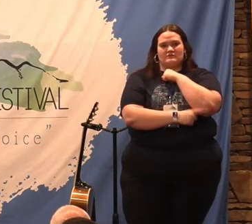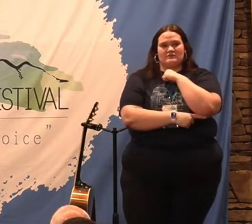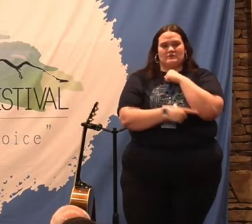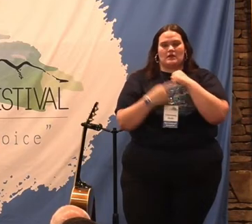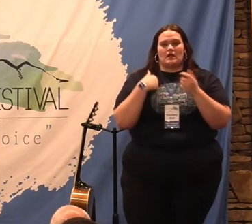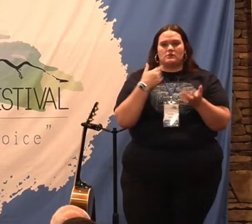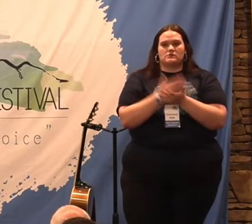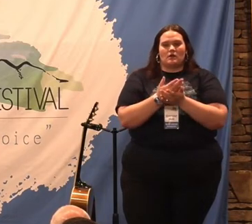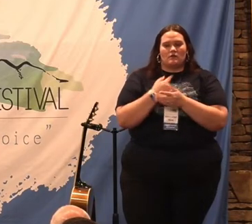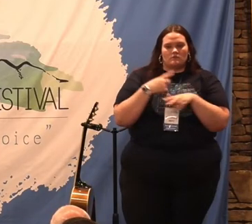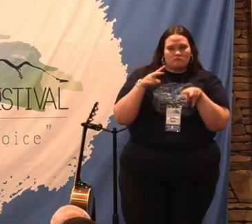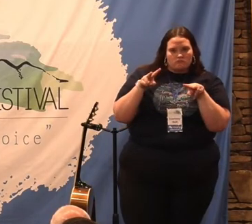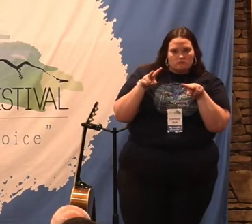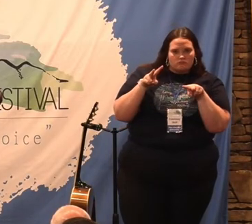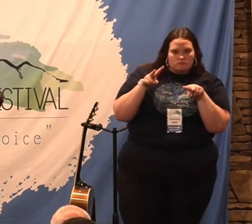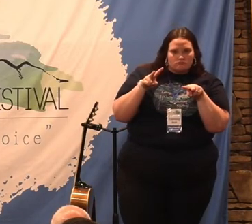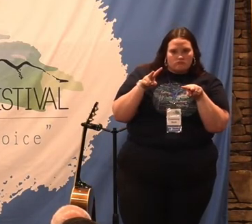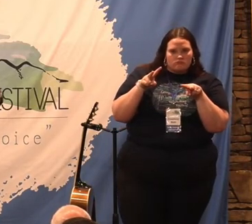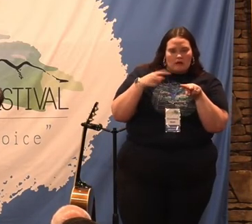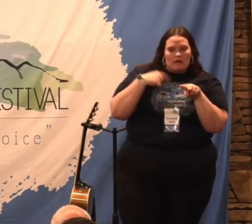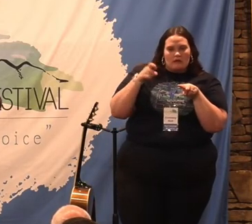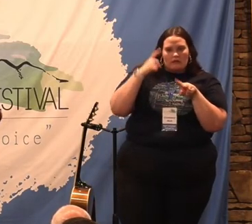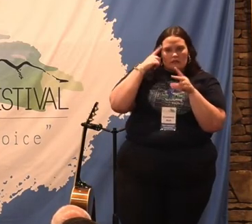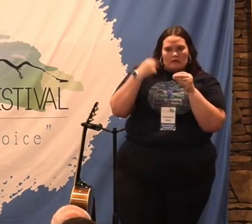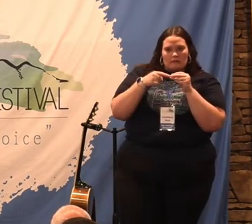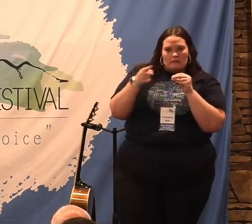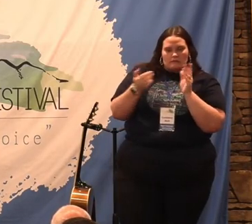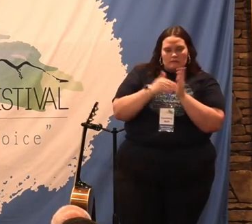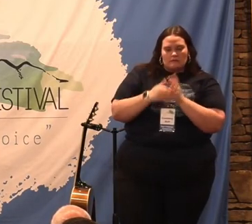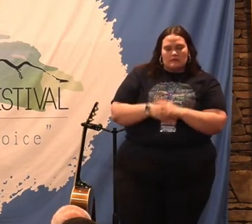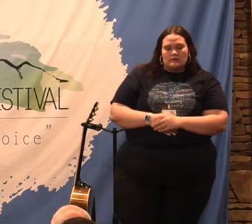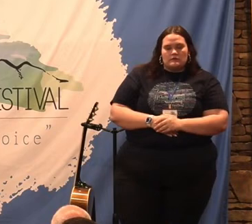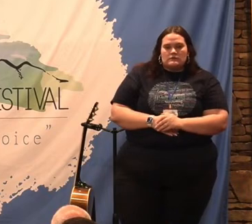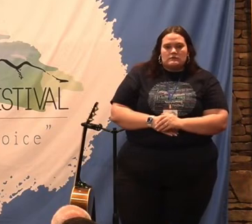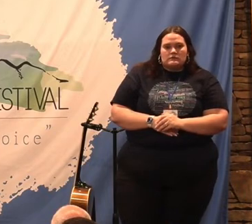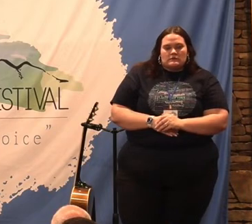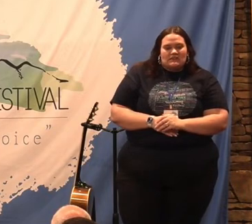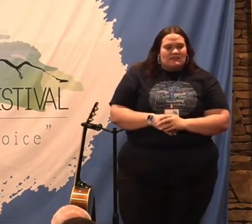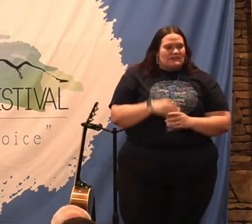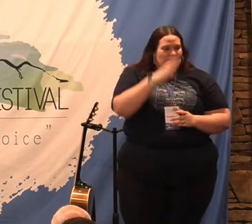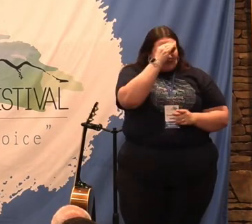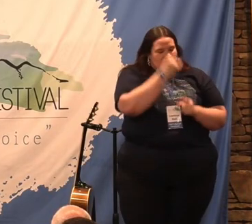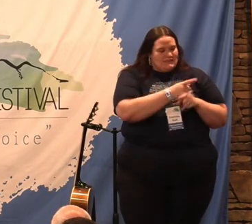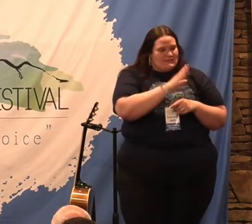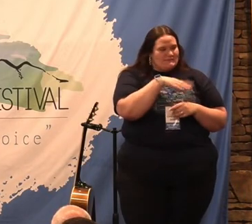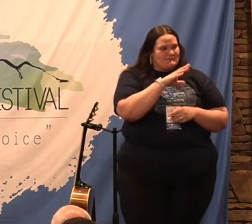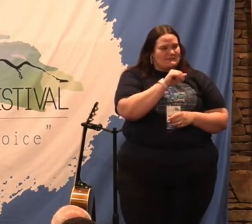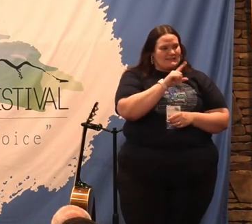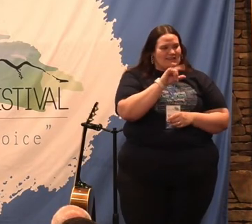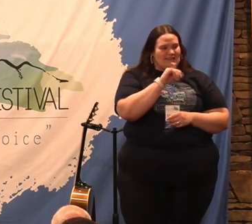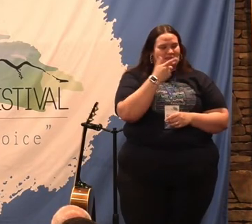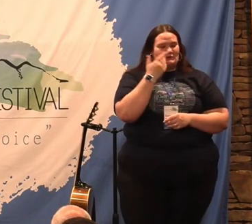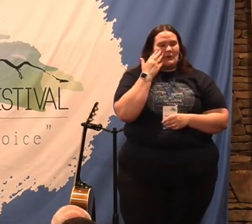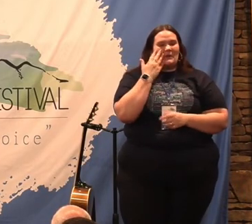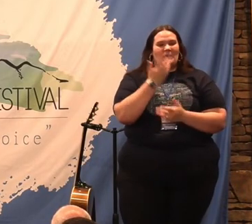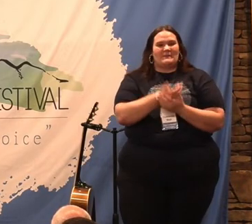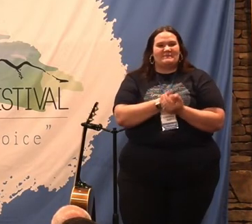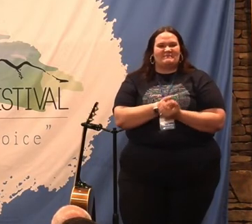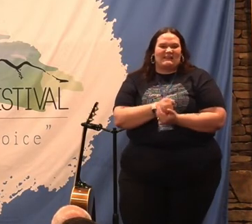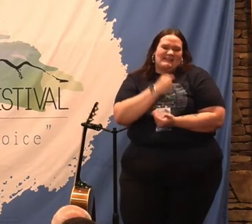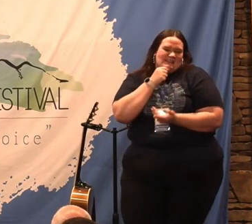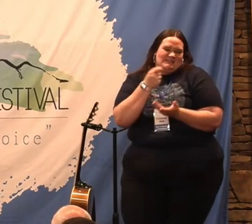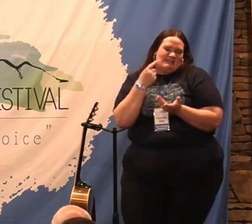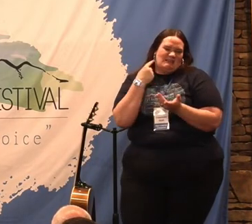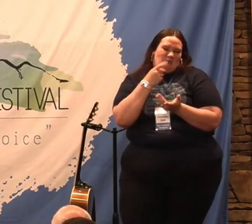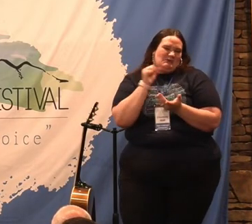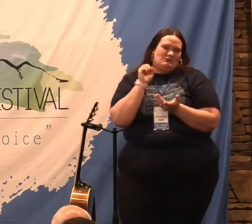to reevaluate the situation. I said to my brother, I said, hey, Allie, you know, it doesn't look that